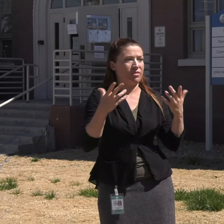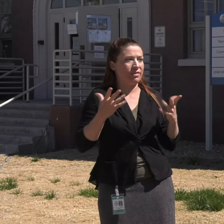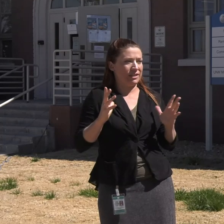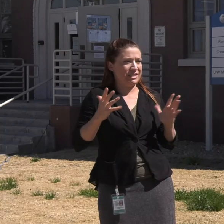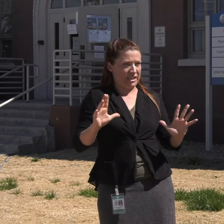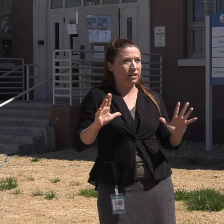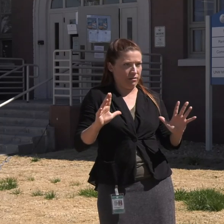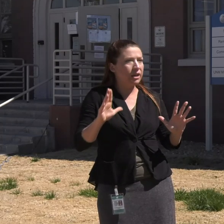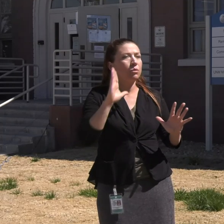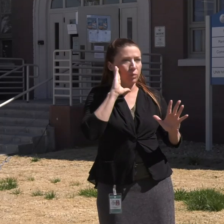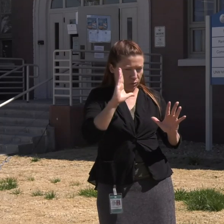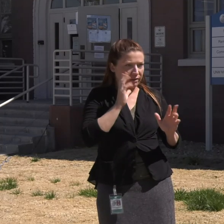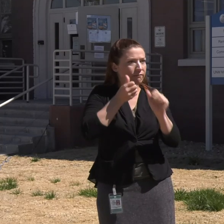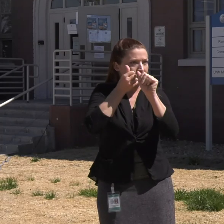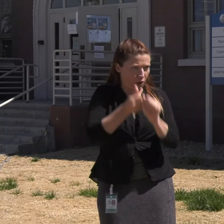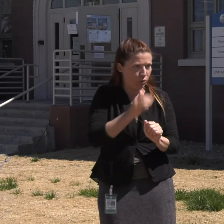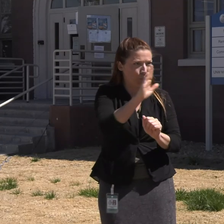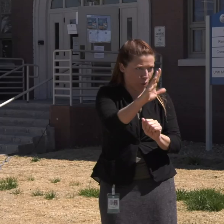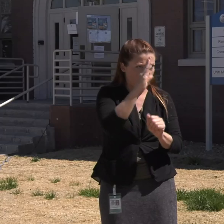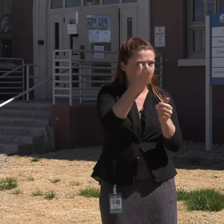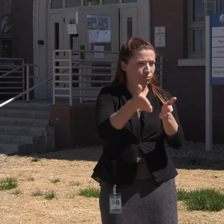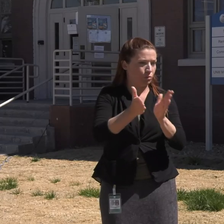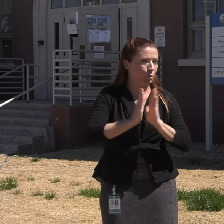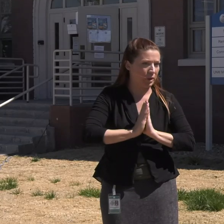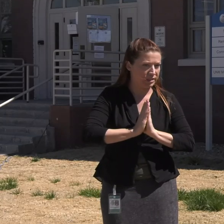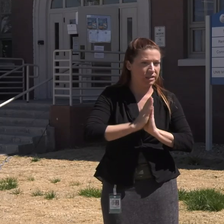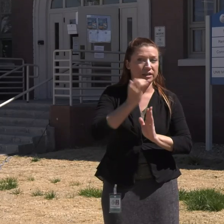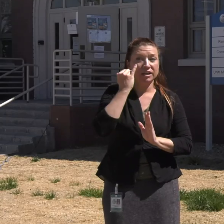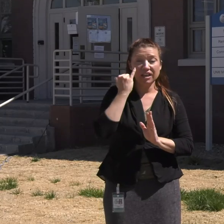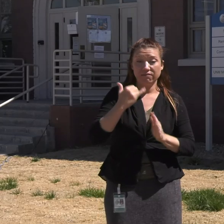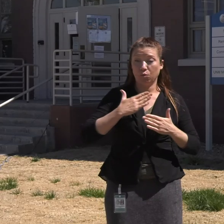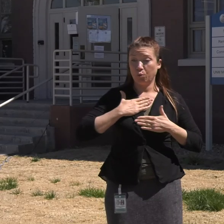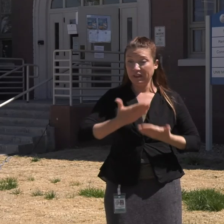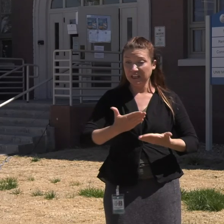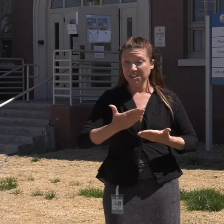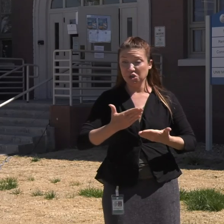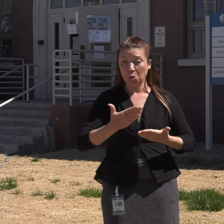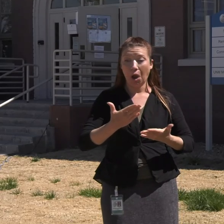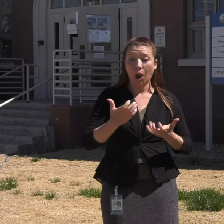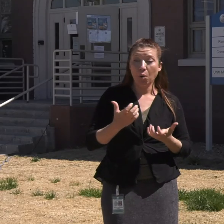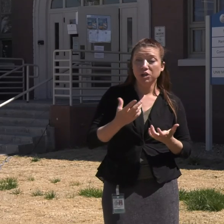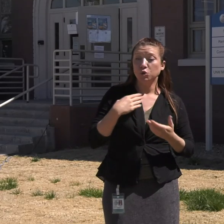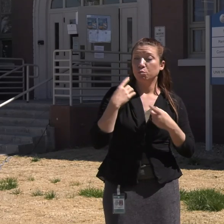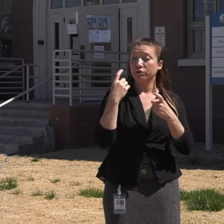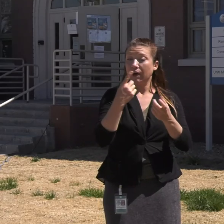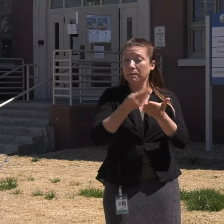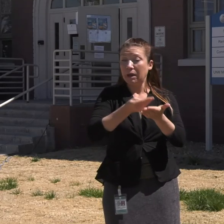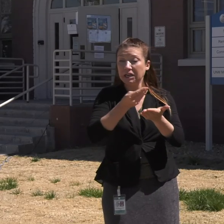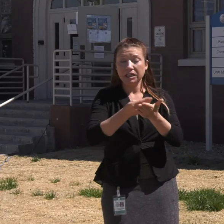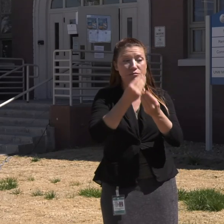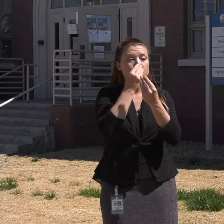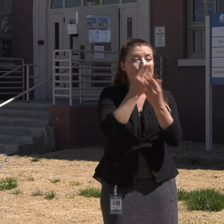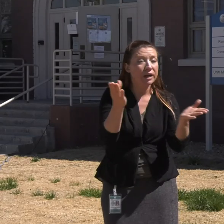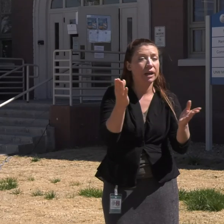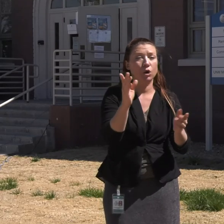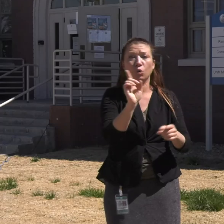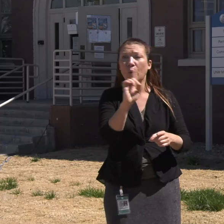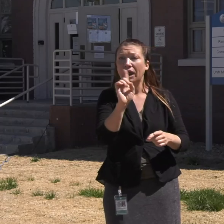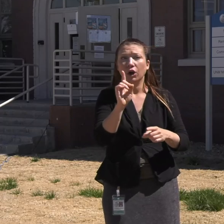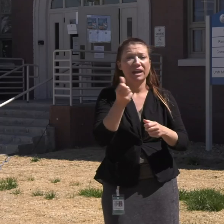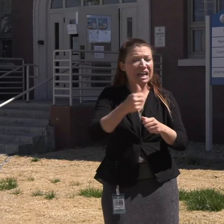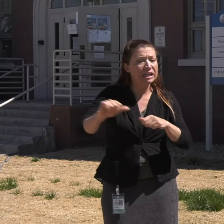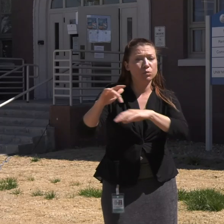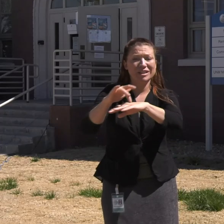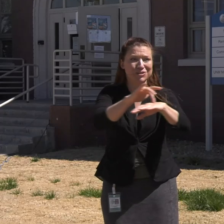vouchers. If they are willing to support other resources and allow my team to decide, oh, it's for diapers, it's for formula, it should be an